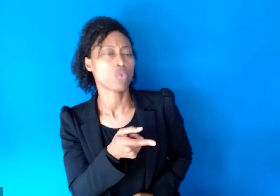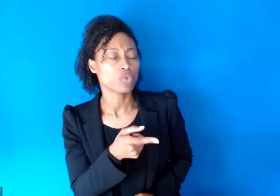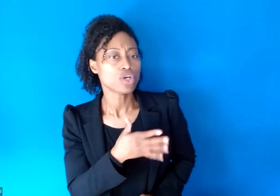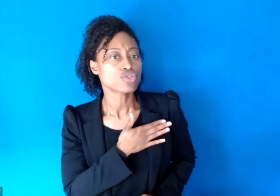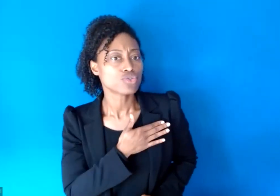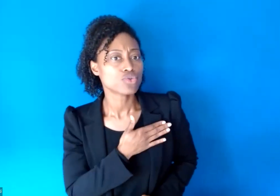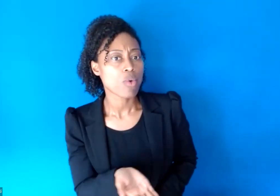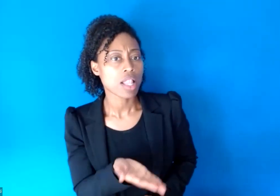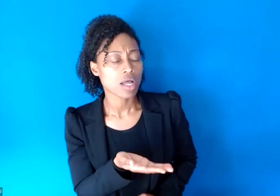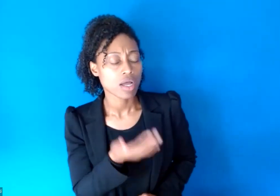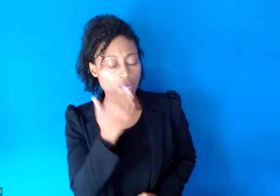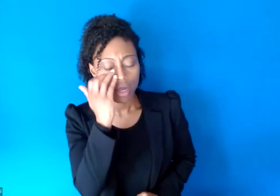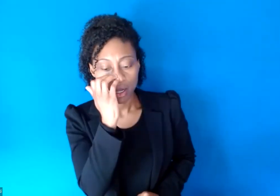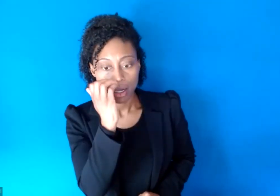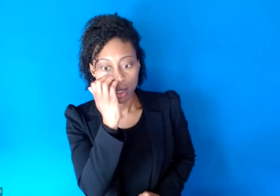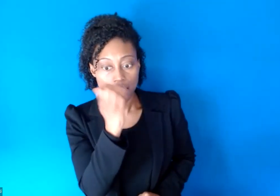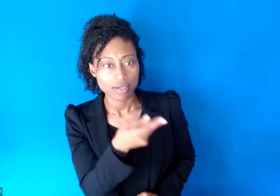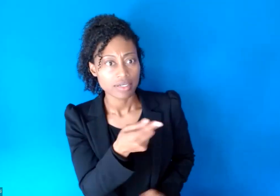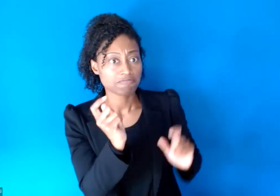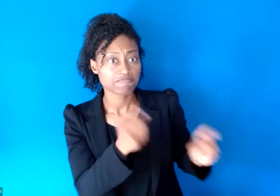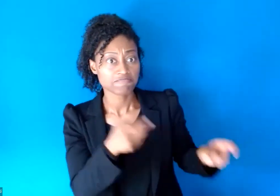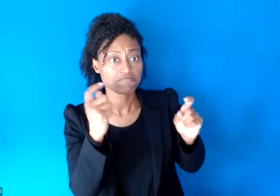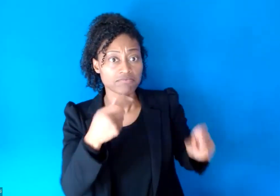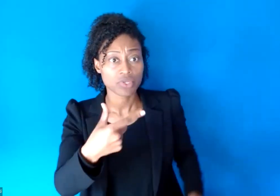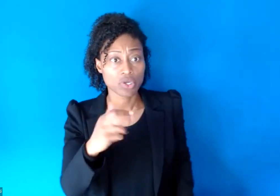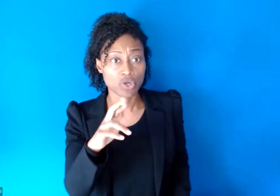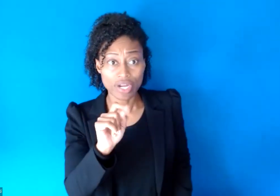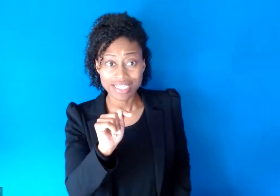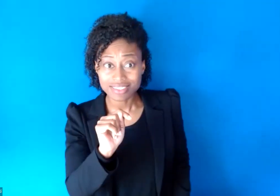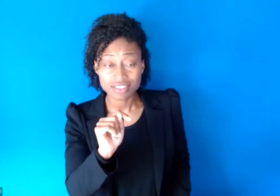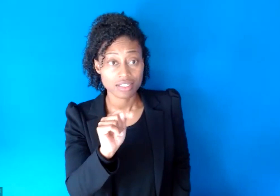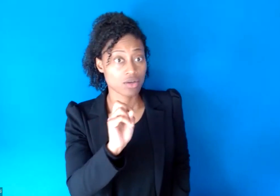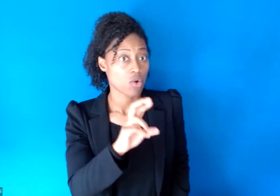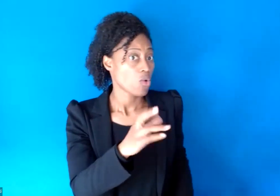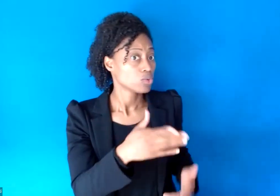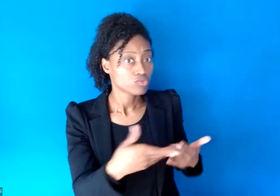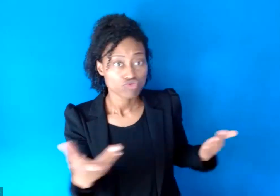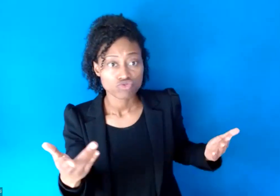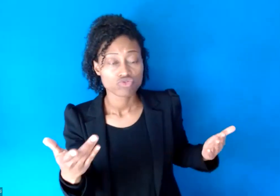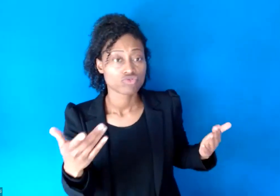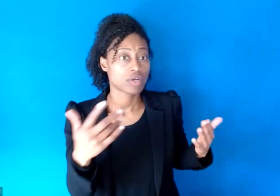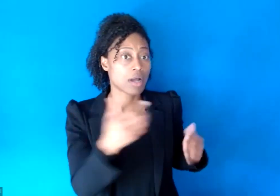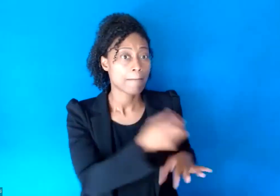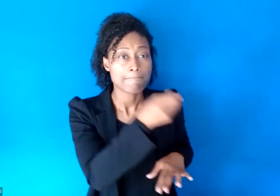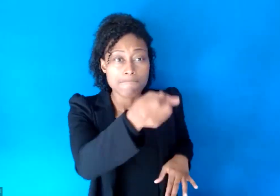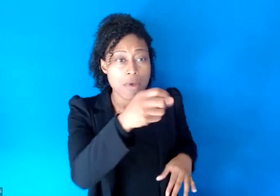willing to take this grant, or these things, are put him in these